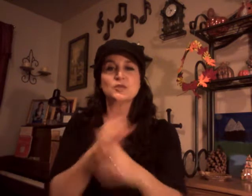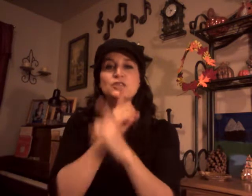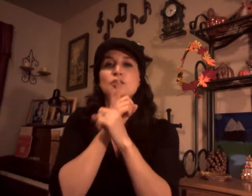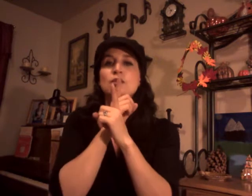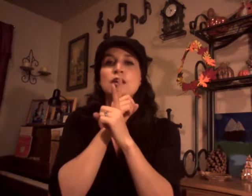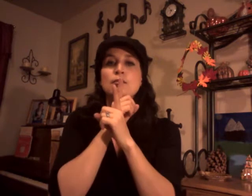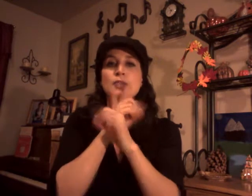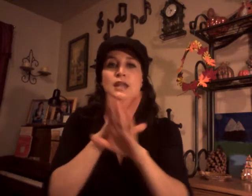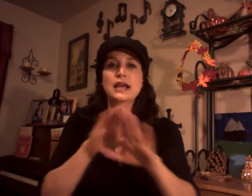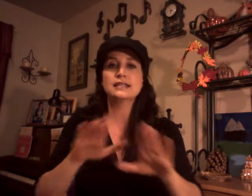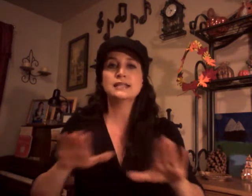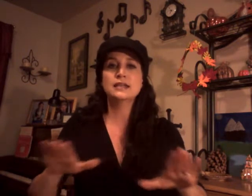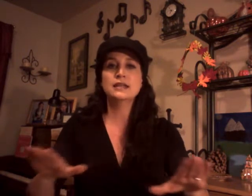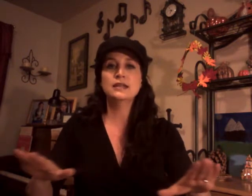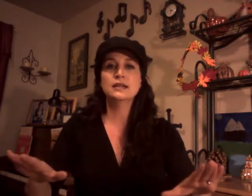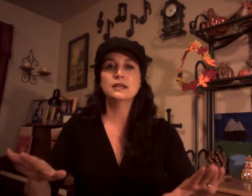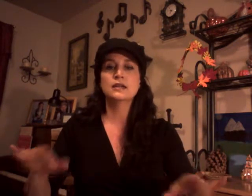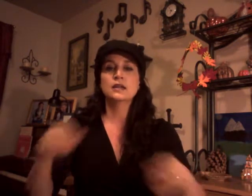do Blessed